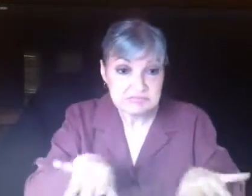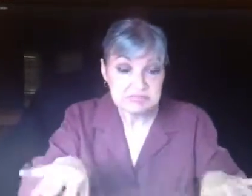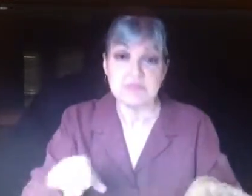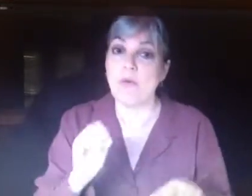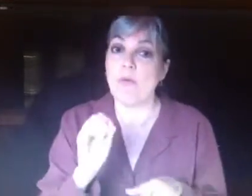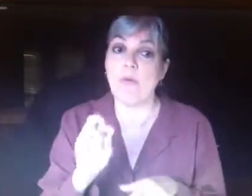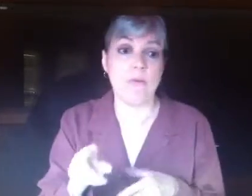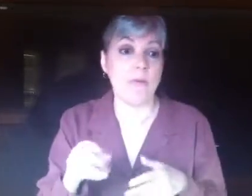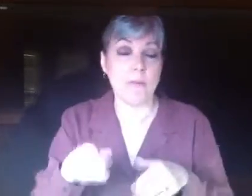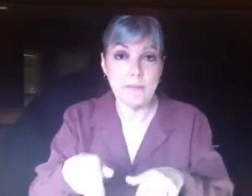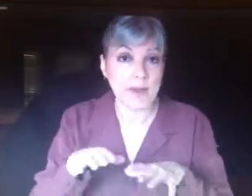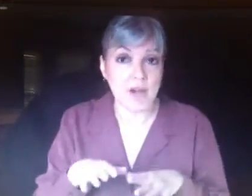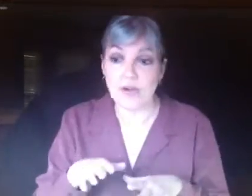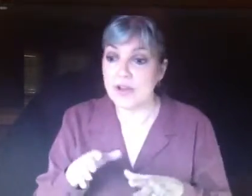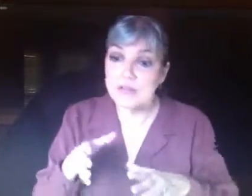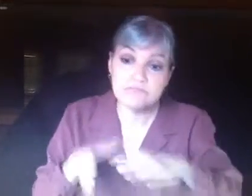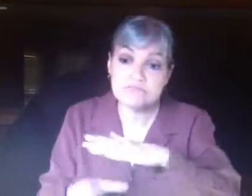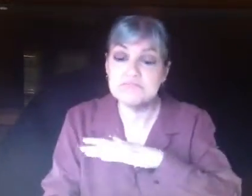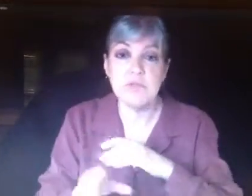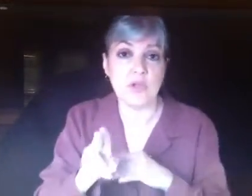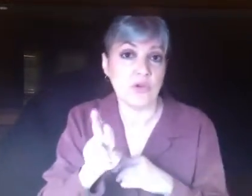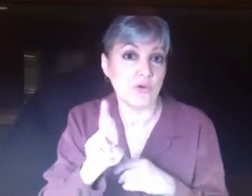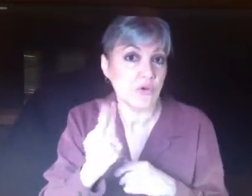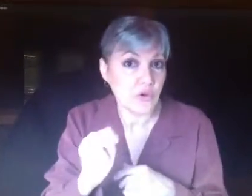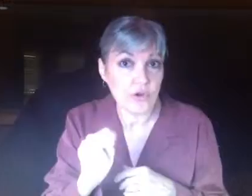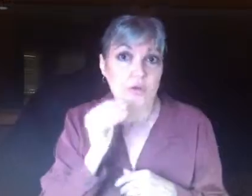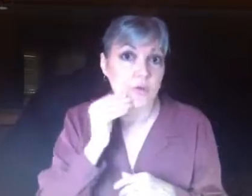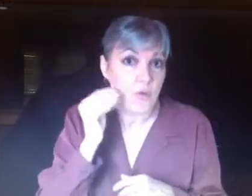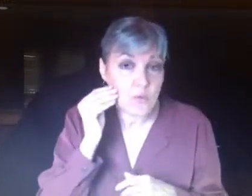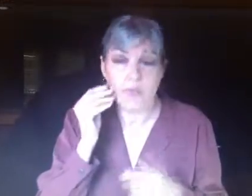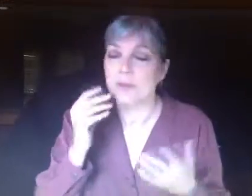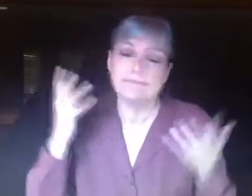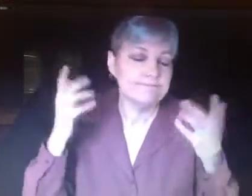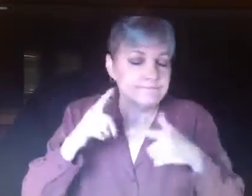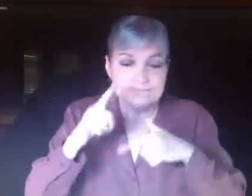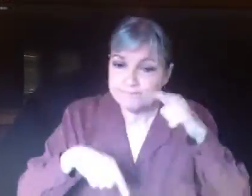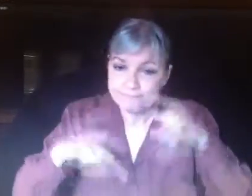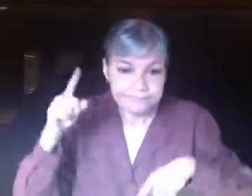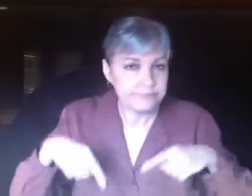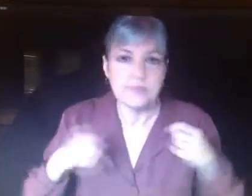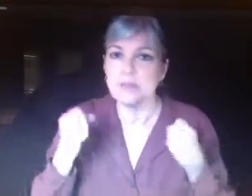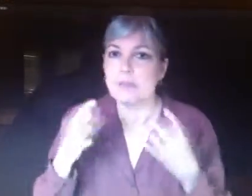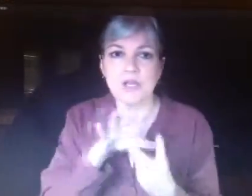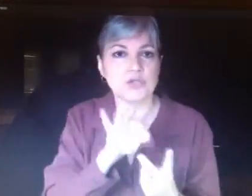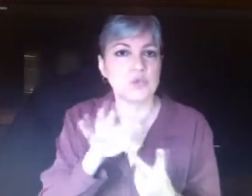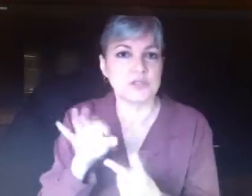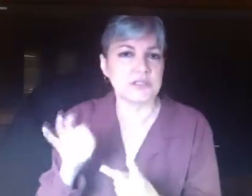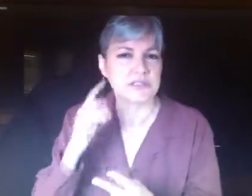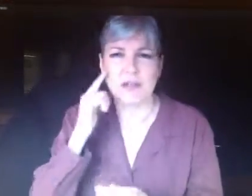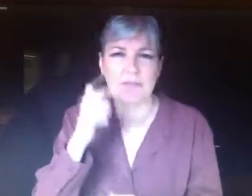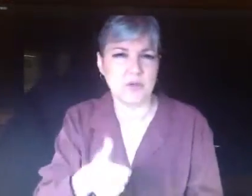the ashes? I mean, there are many different options as to when it comes to burying or not getting rid of the body, but what to do with the